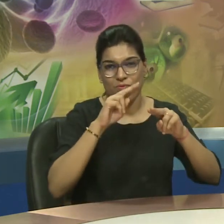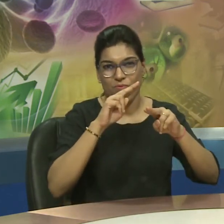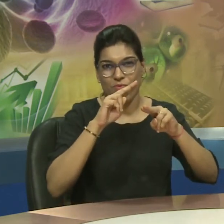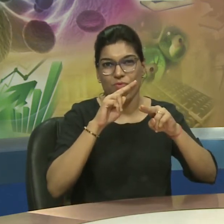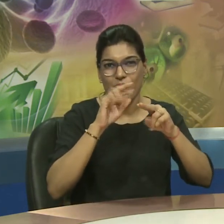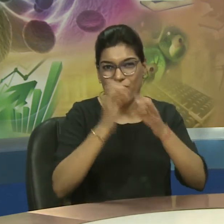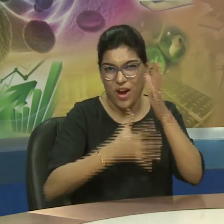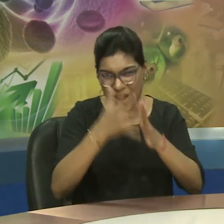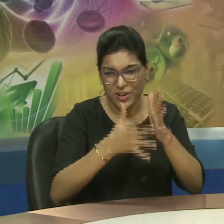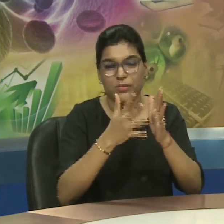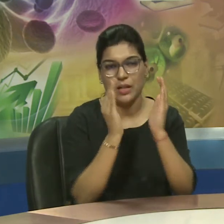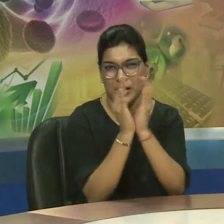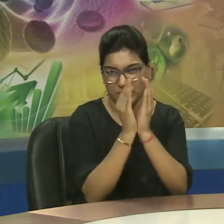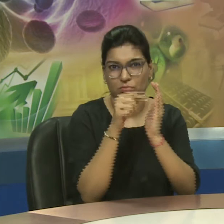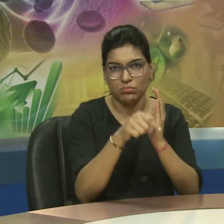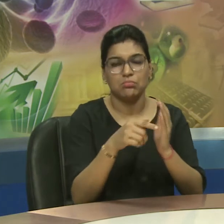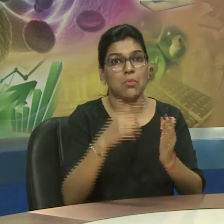nature of risk.